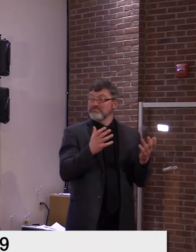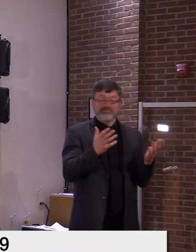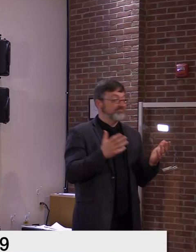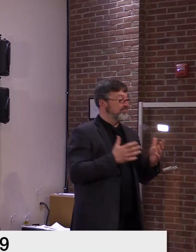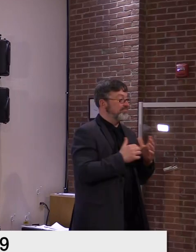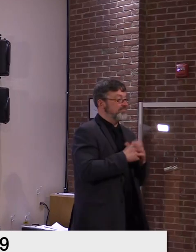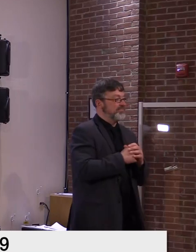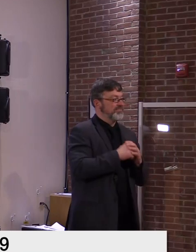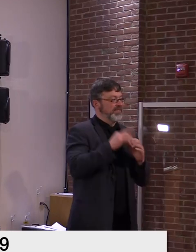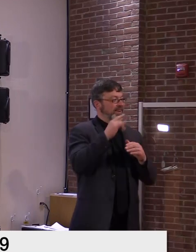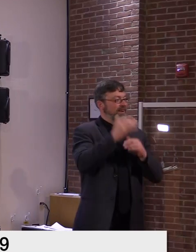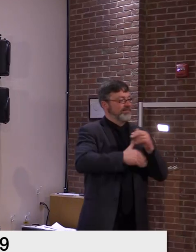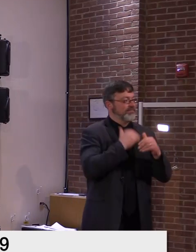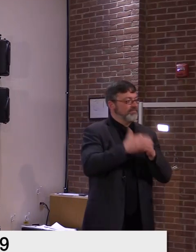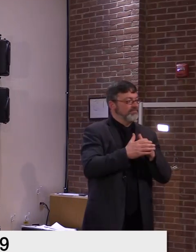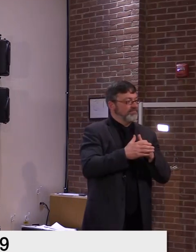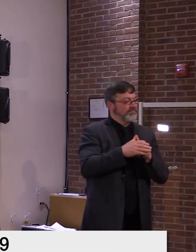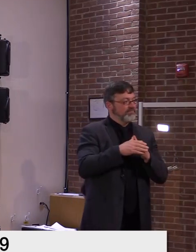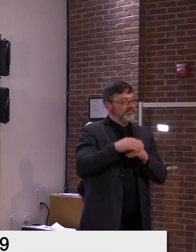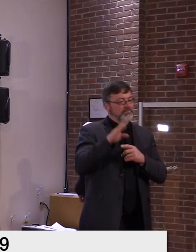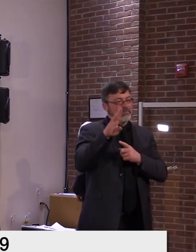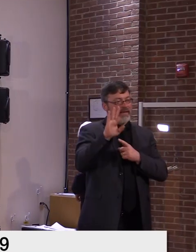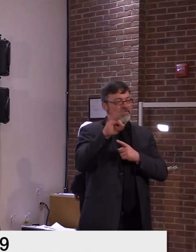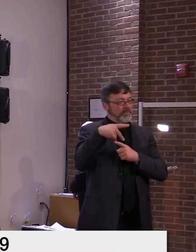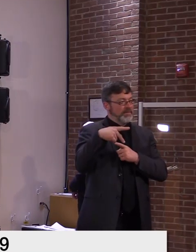Liz, the Burlington Free Press.